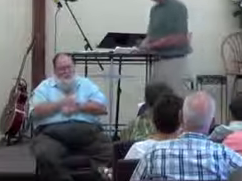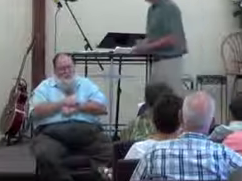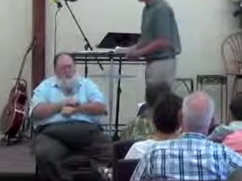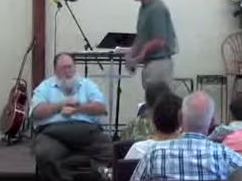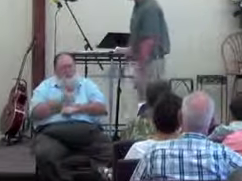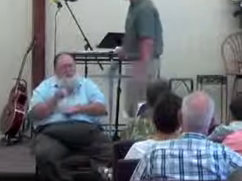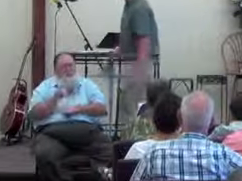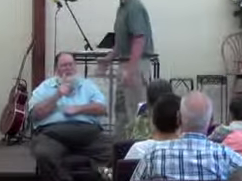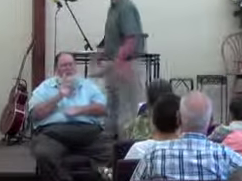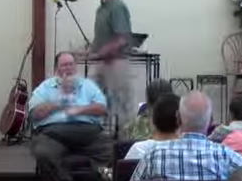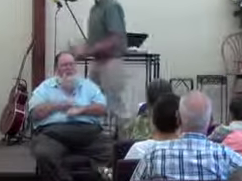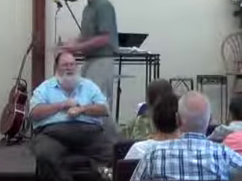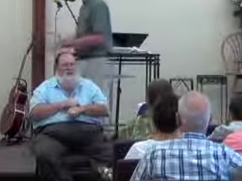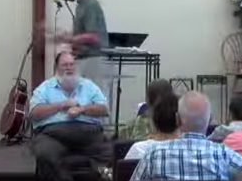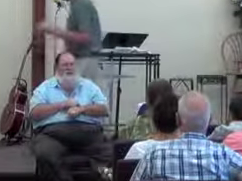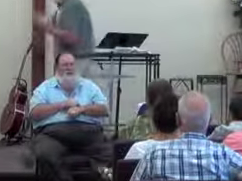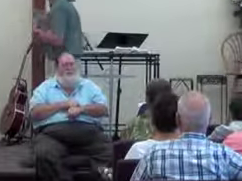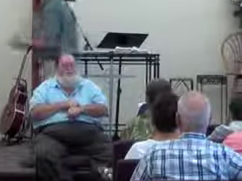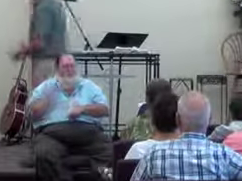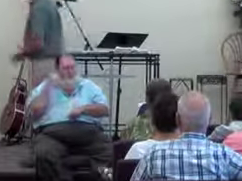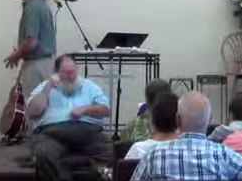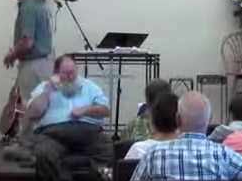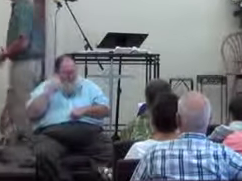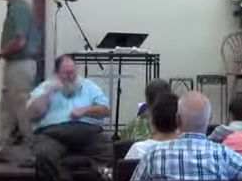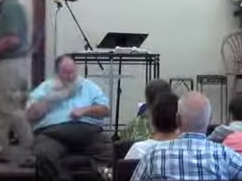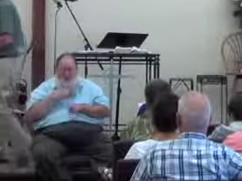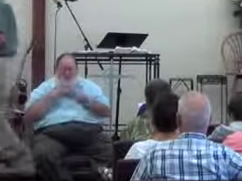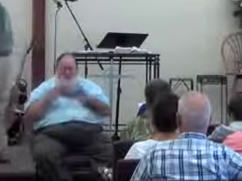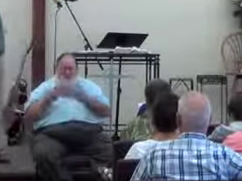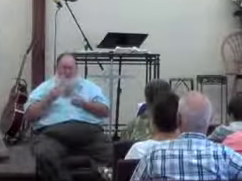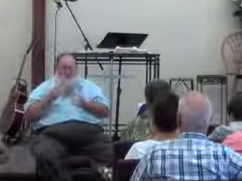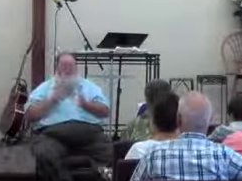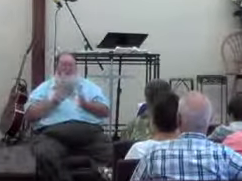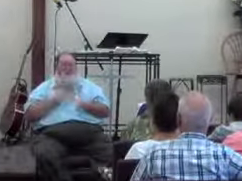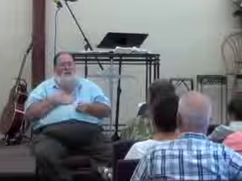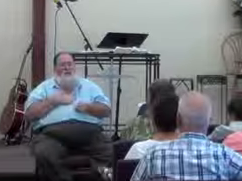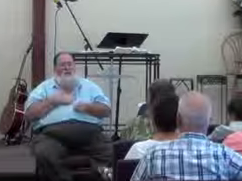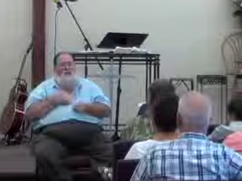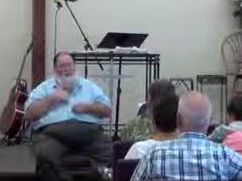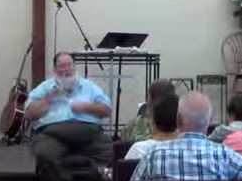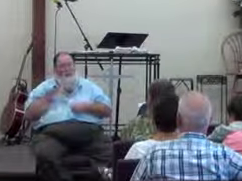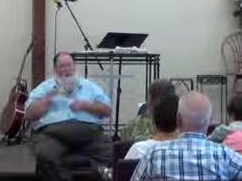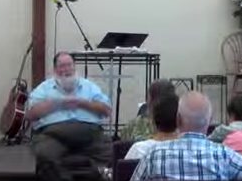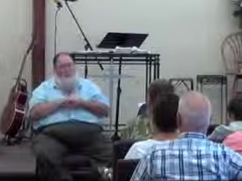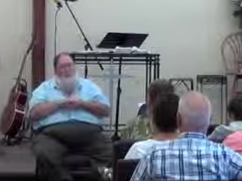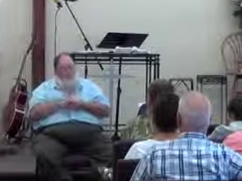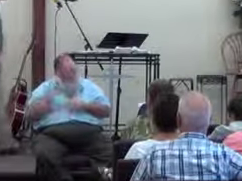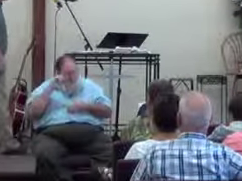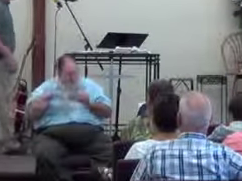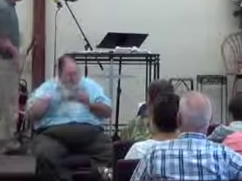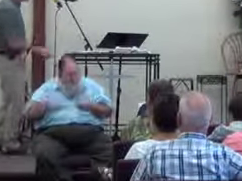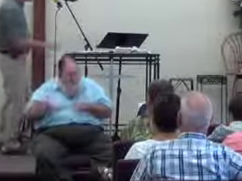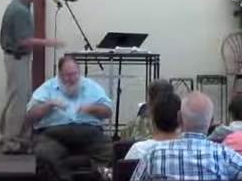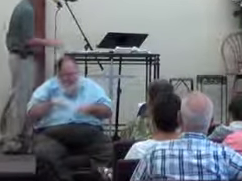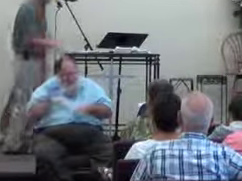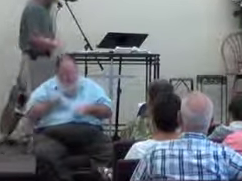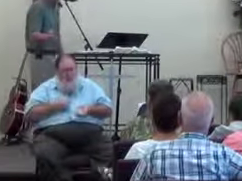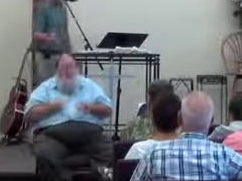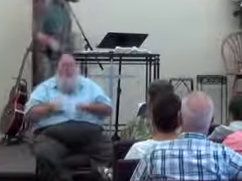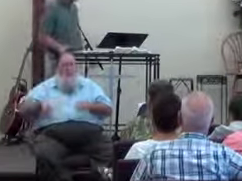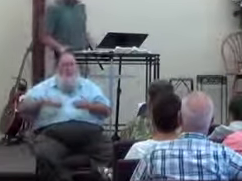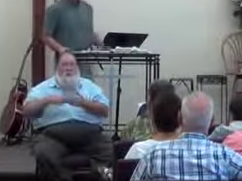he was thinking all day long, I haven't thanked my wife in a long time for just all she does for me. I'm going to go home and when I get there, I'm going to just thank